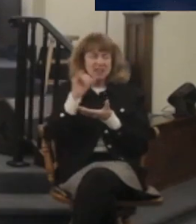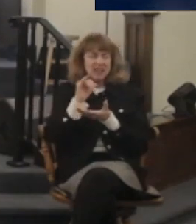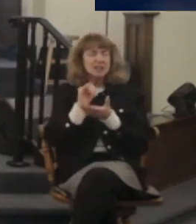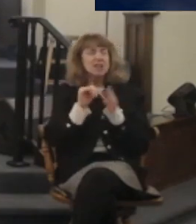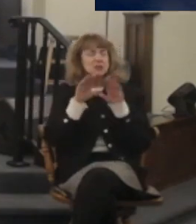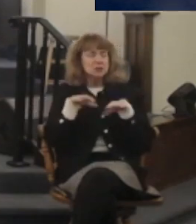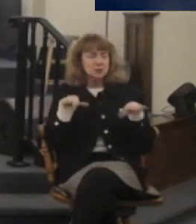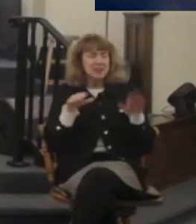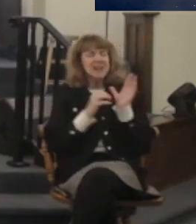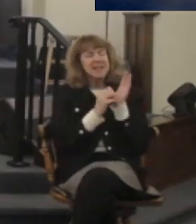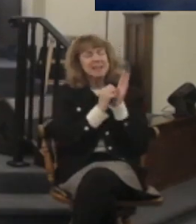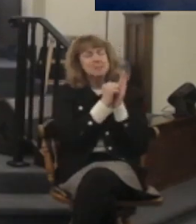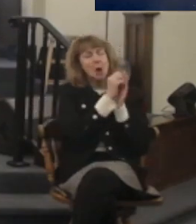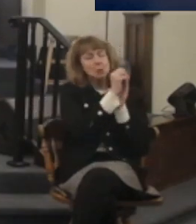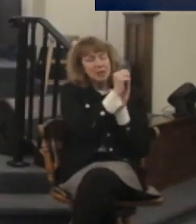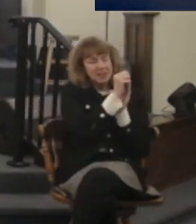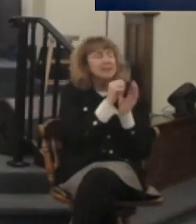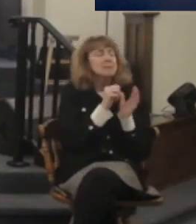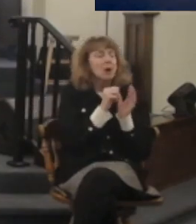it.